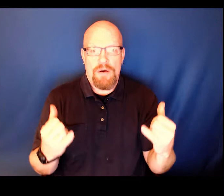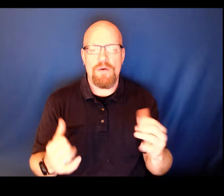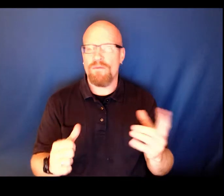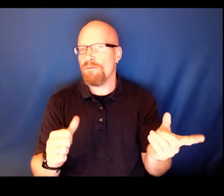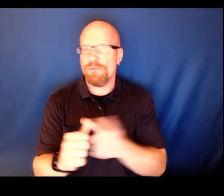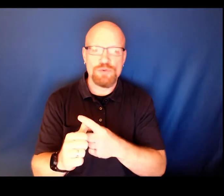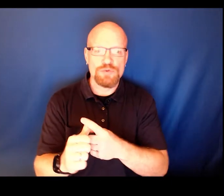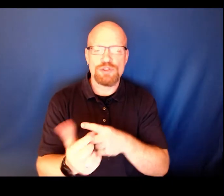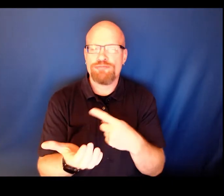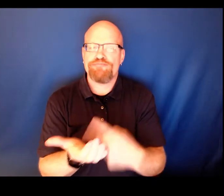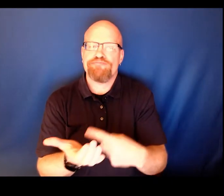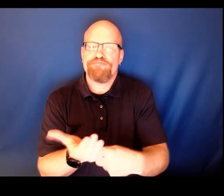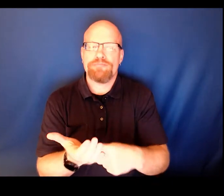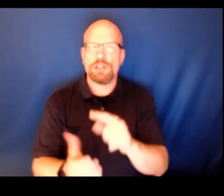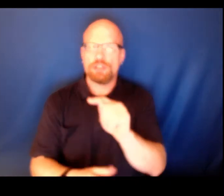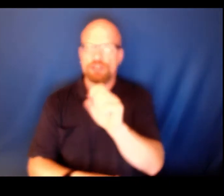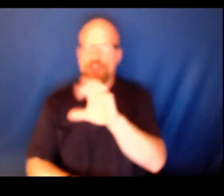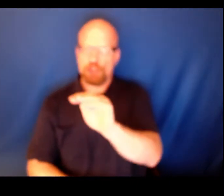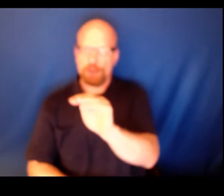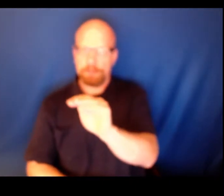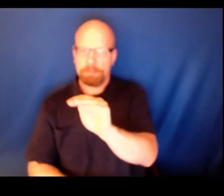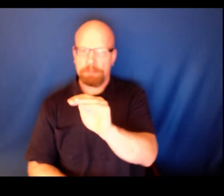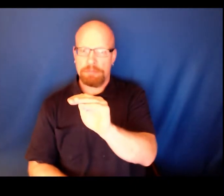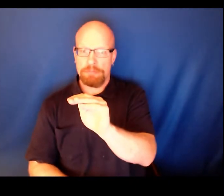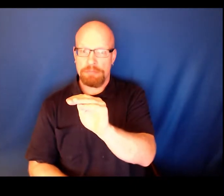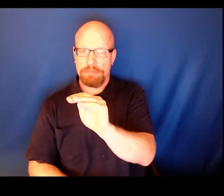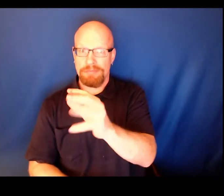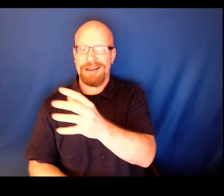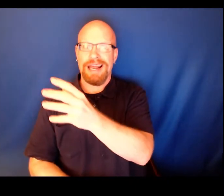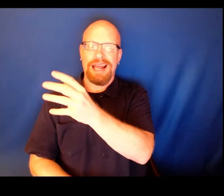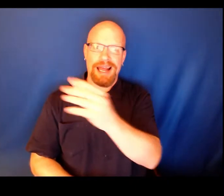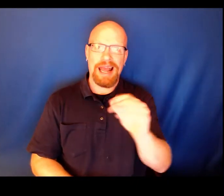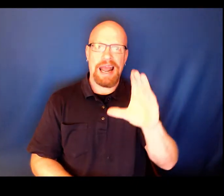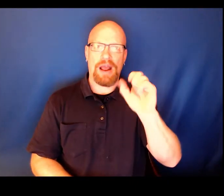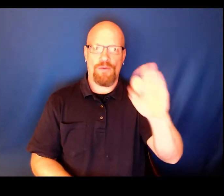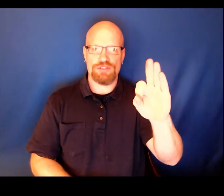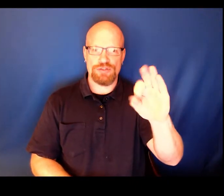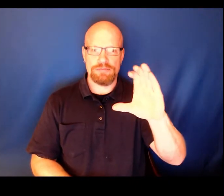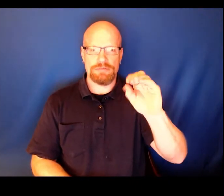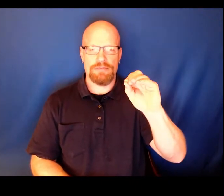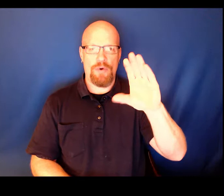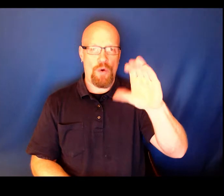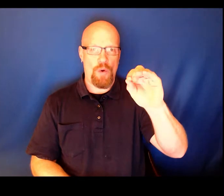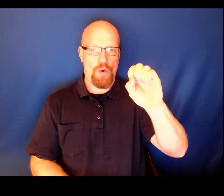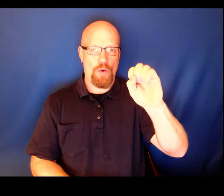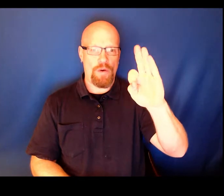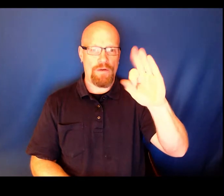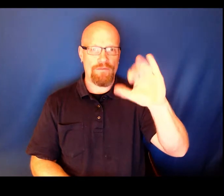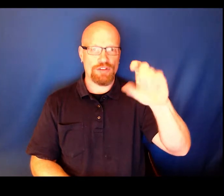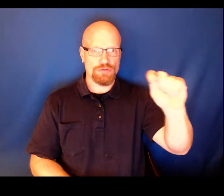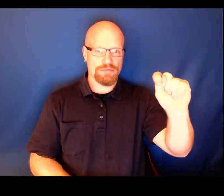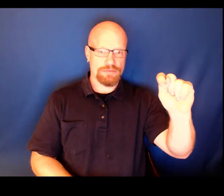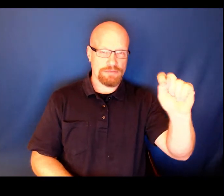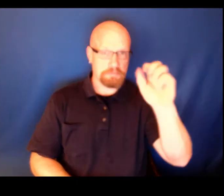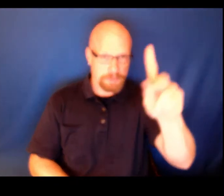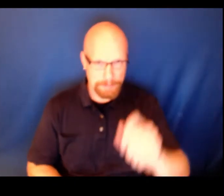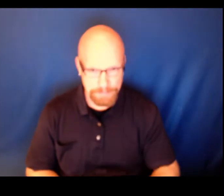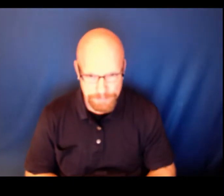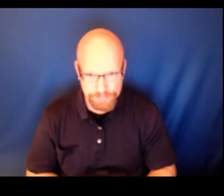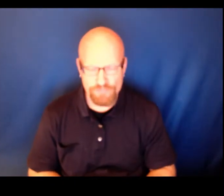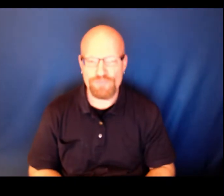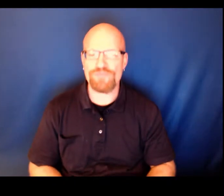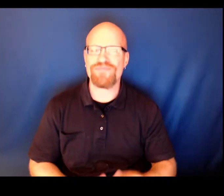We'll talk about that, but first we need to discuss what a term is, as well as a coefficient.